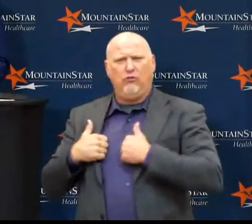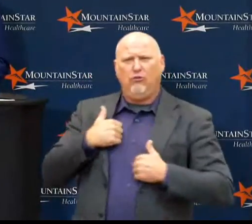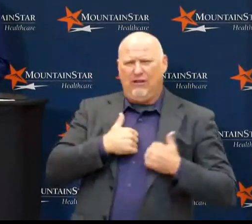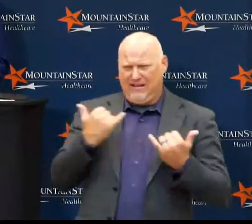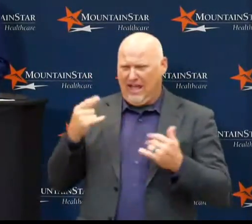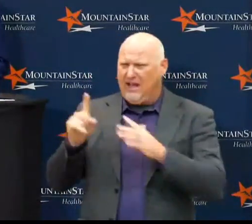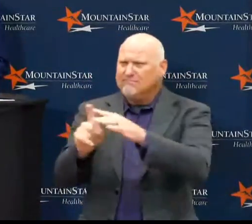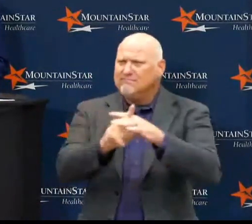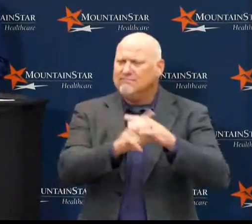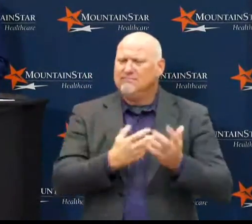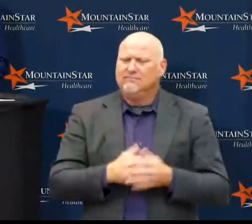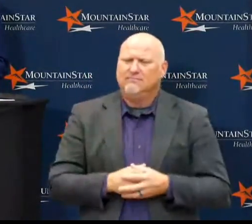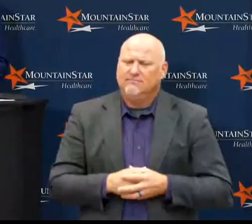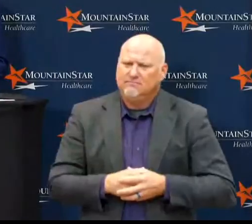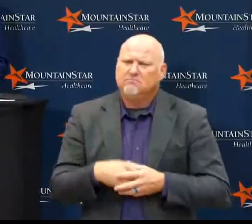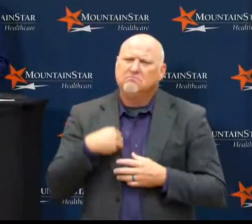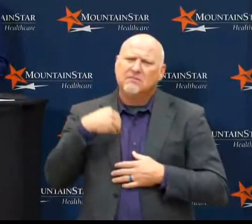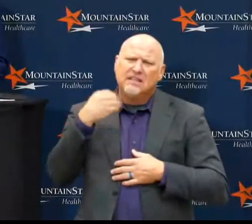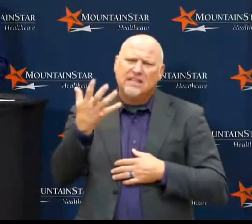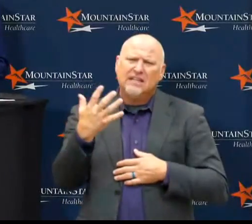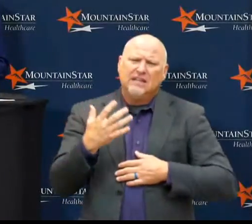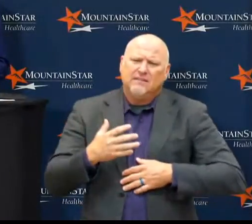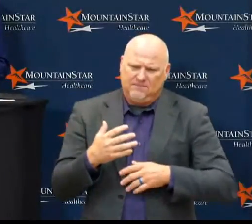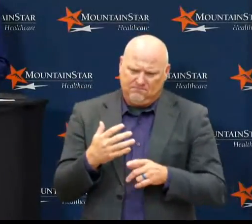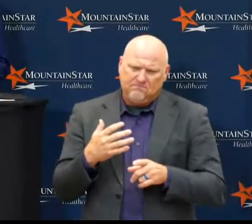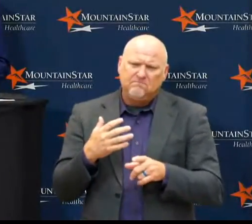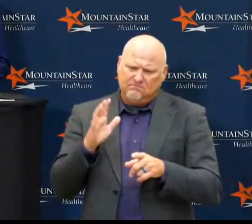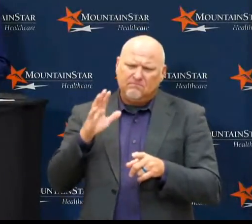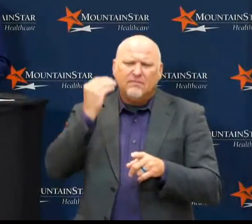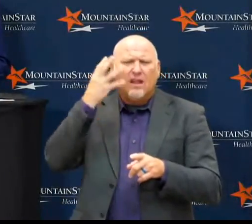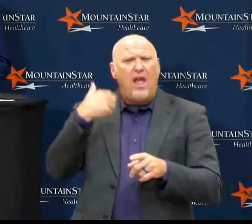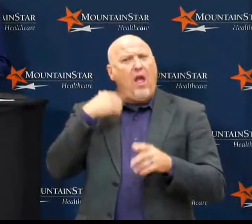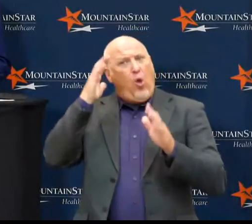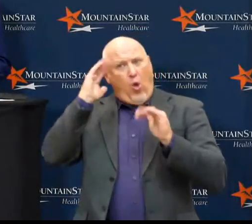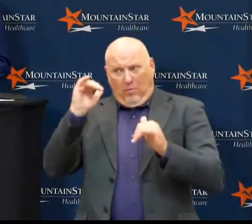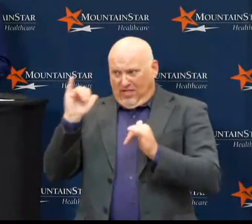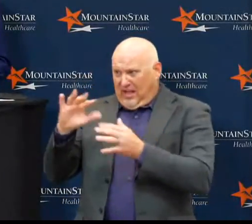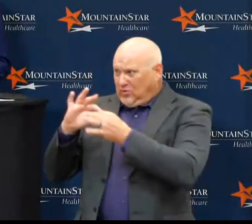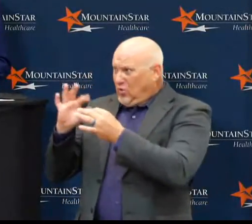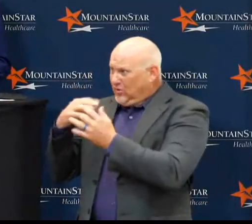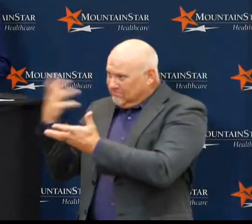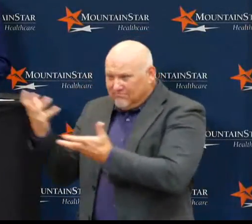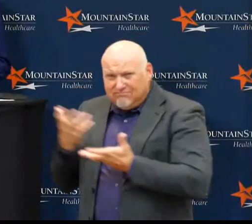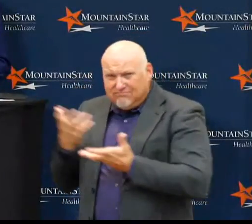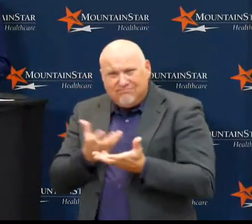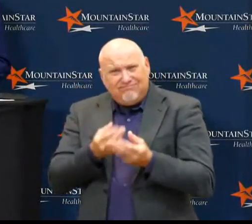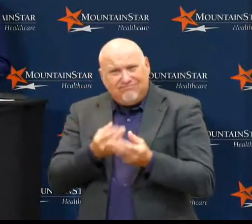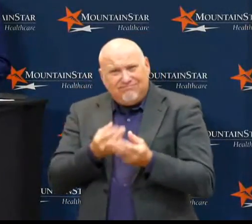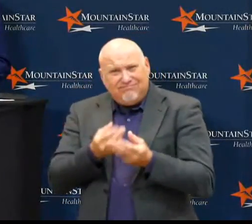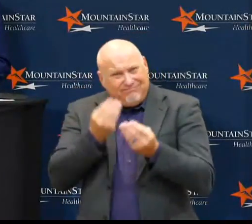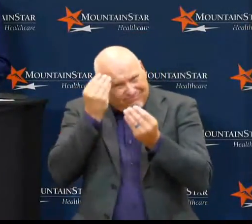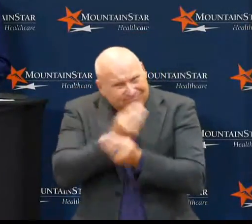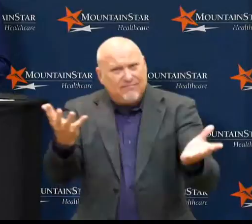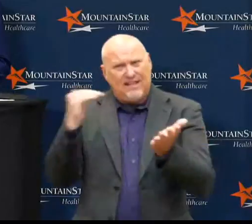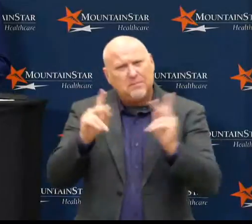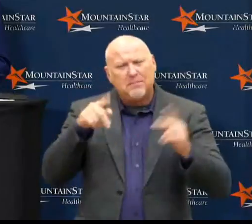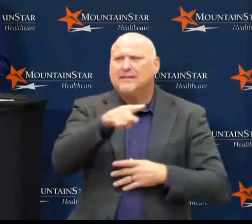we hope that in sharing them, and we appreciate the families who have decided to share those stories, that we